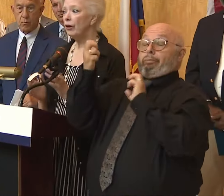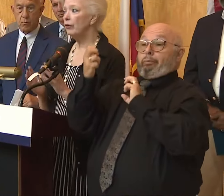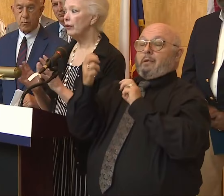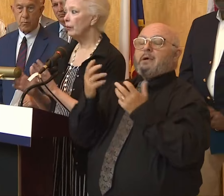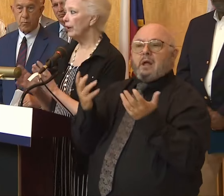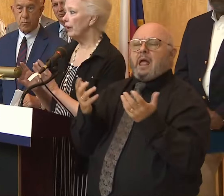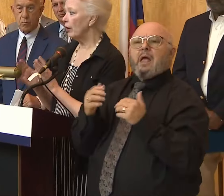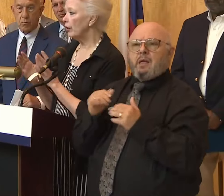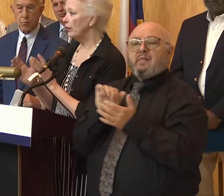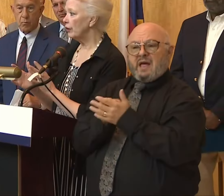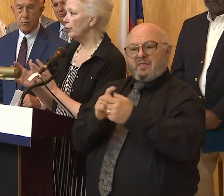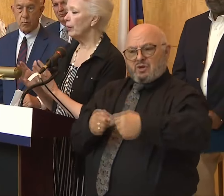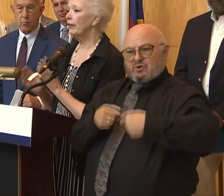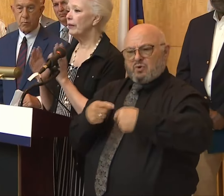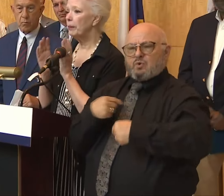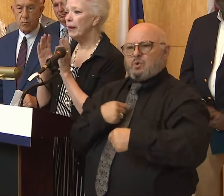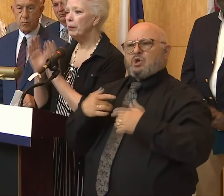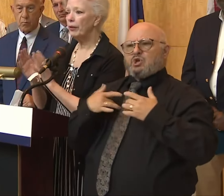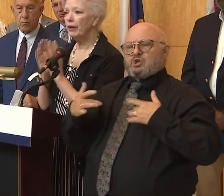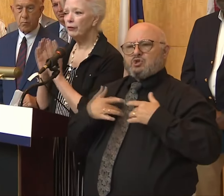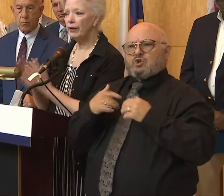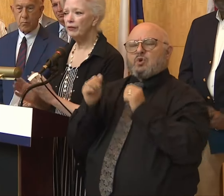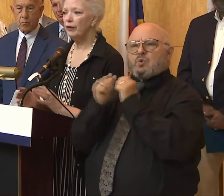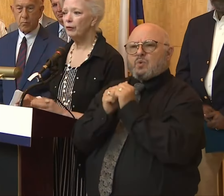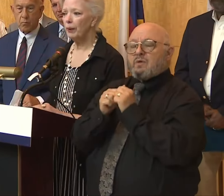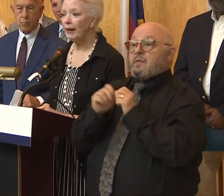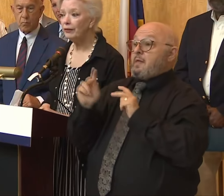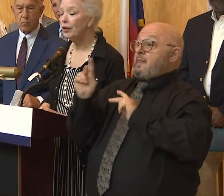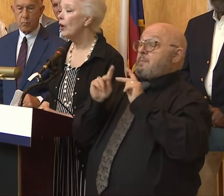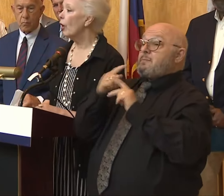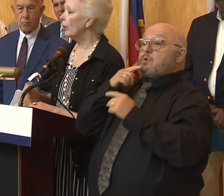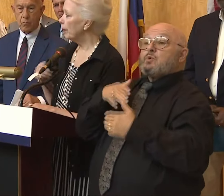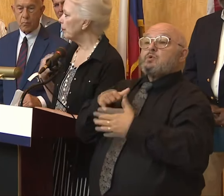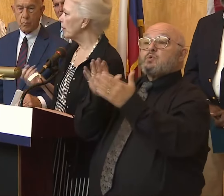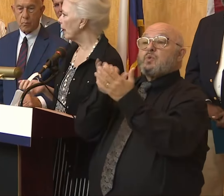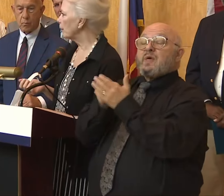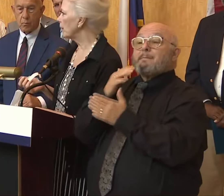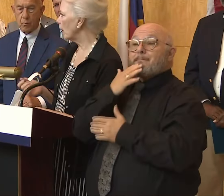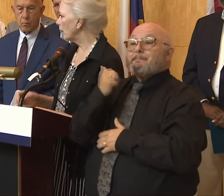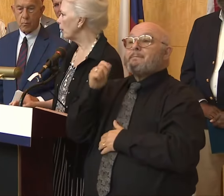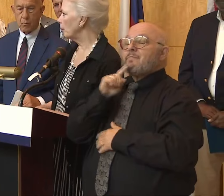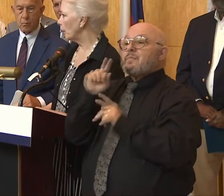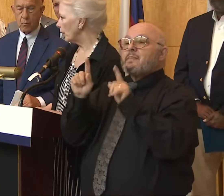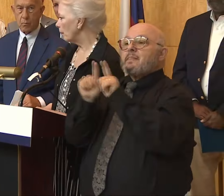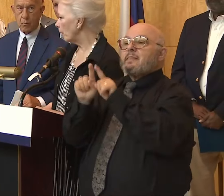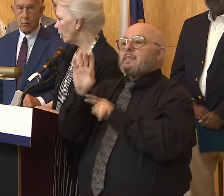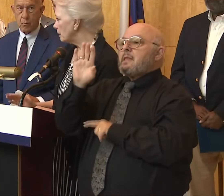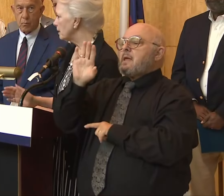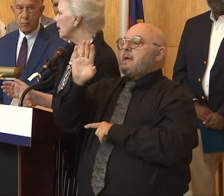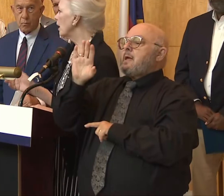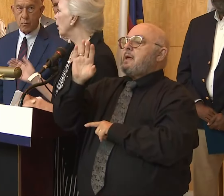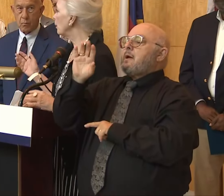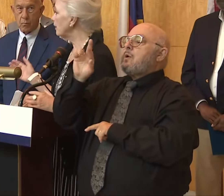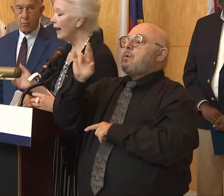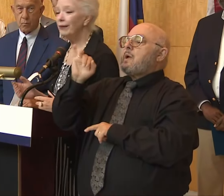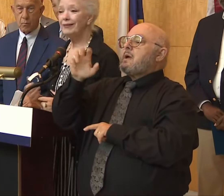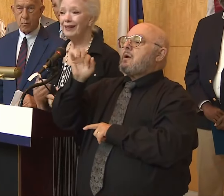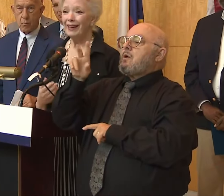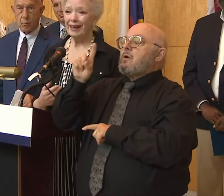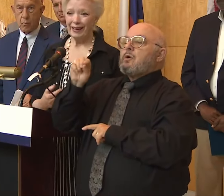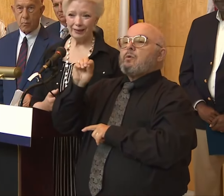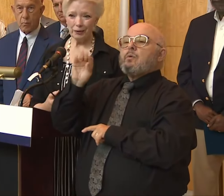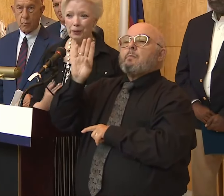are the struggles that we are concerned with, and the people that address those best are people like Ricardo Barnes, who is